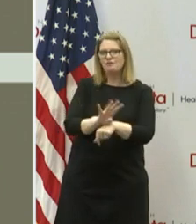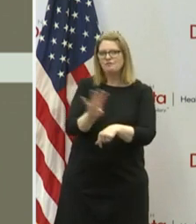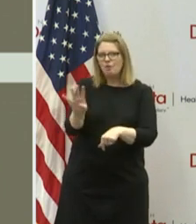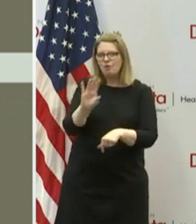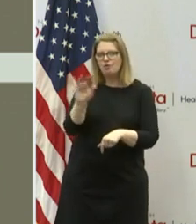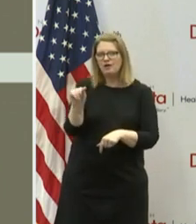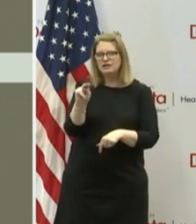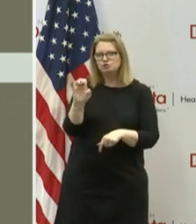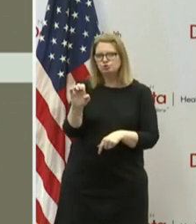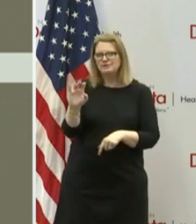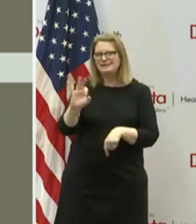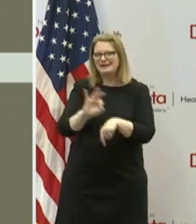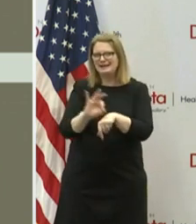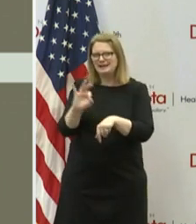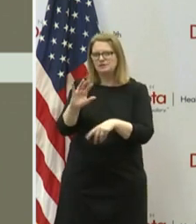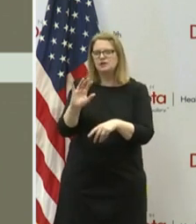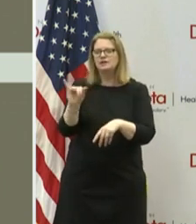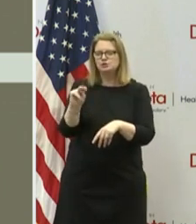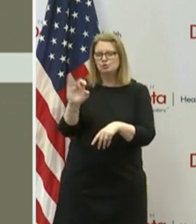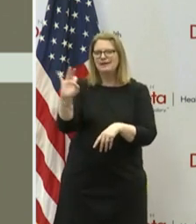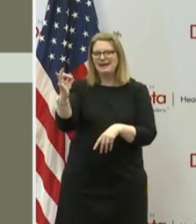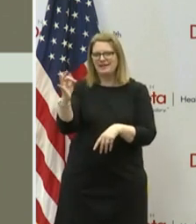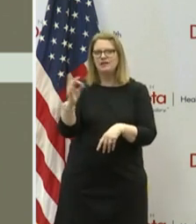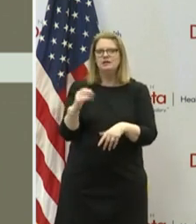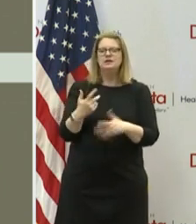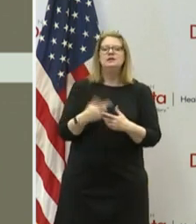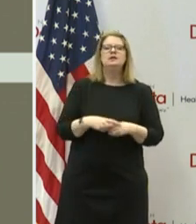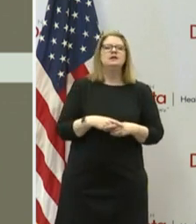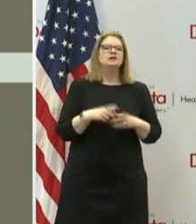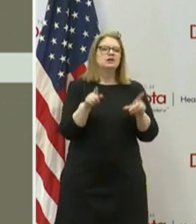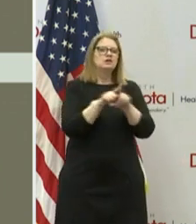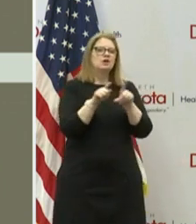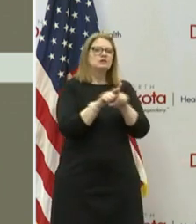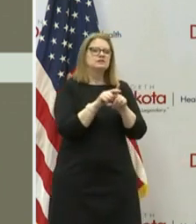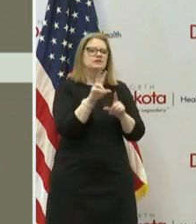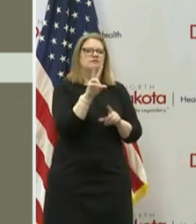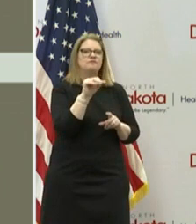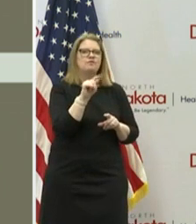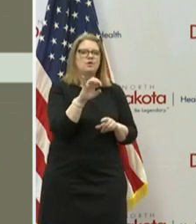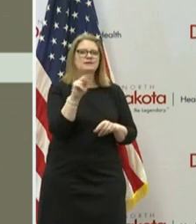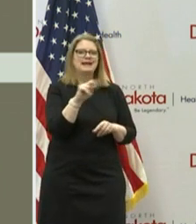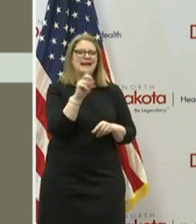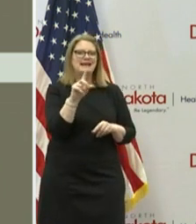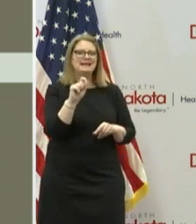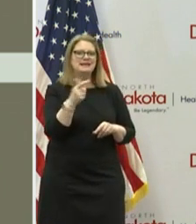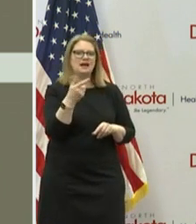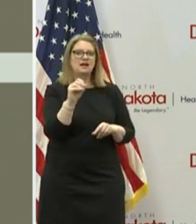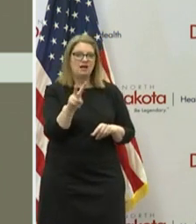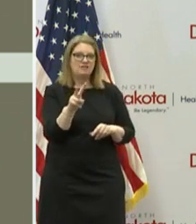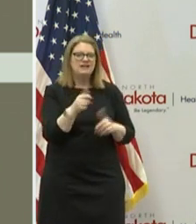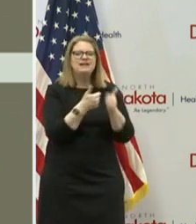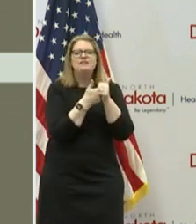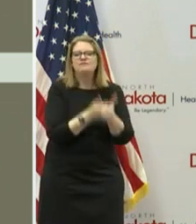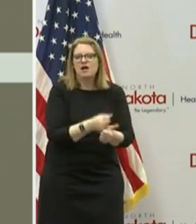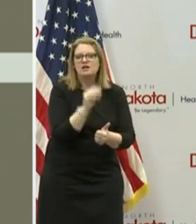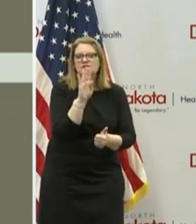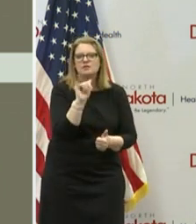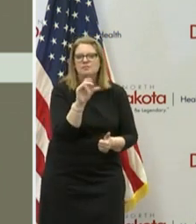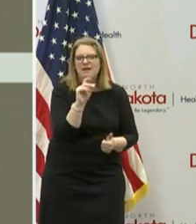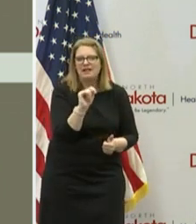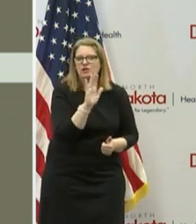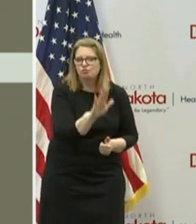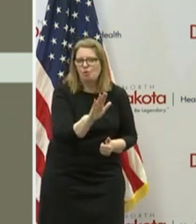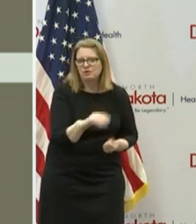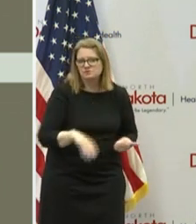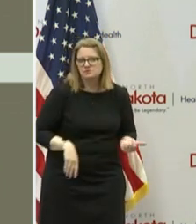9th. You can even track the status of your ballot on the Secretary of State's website at vote.nd.gov to make sure that your ballot made it